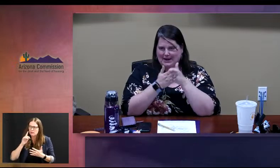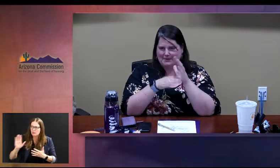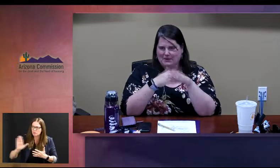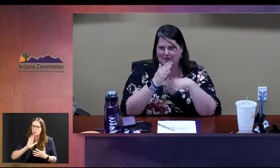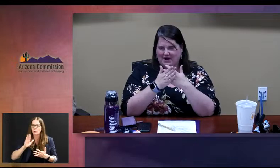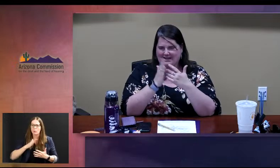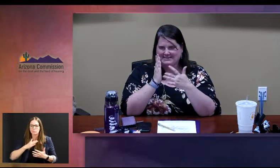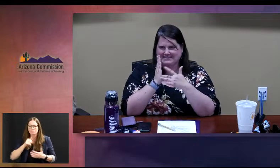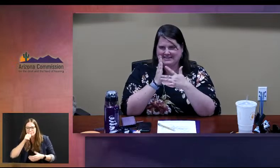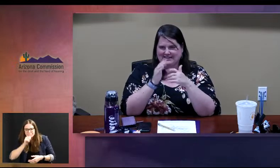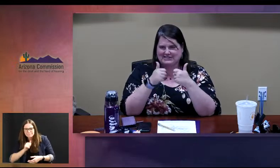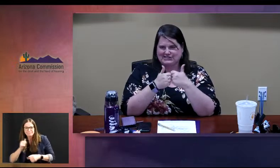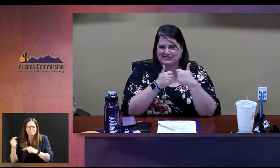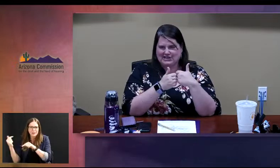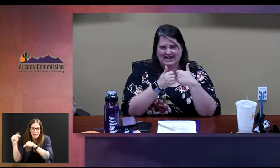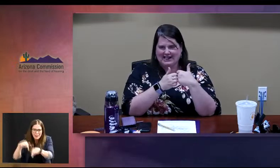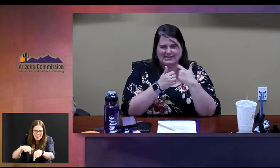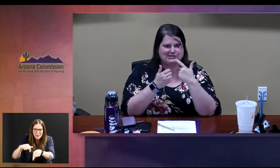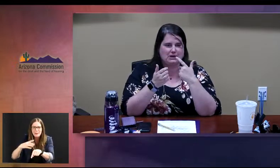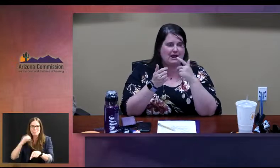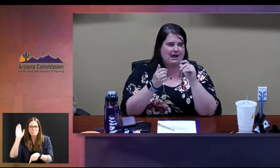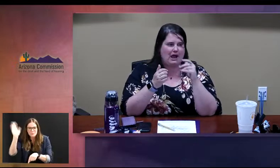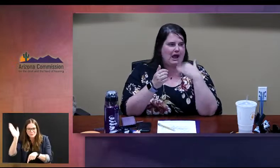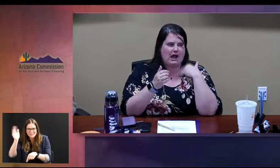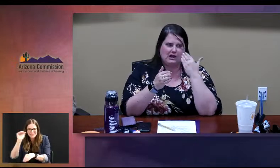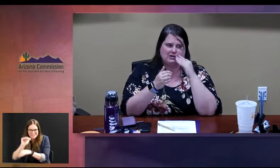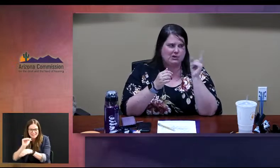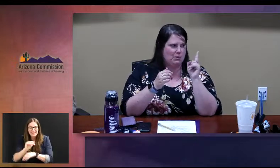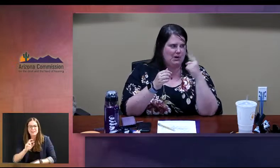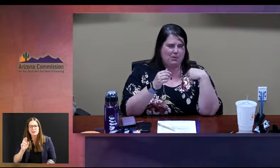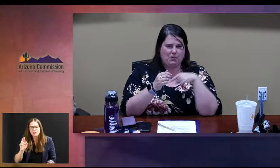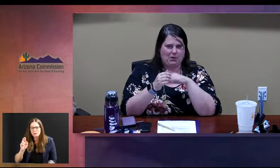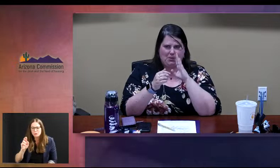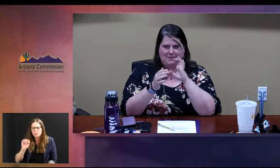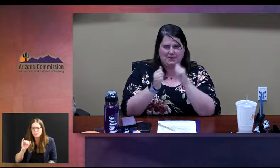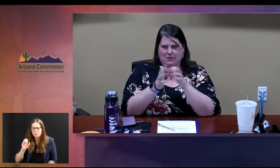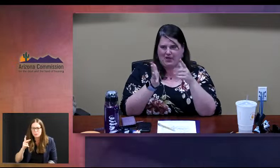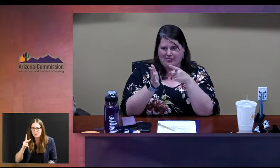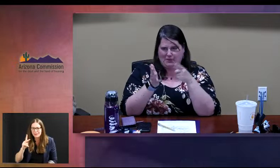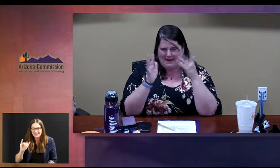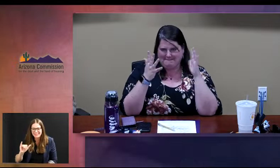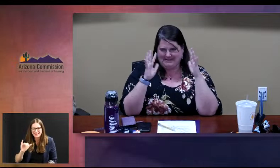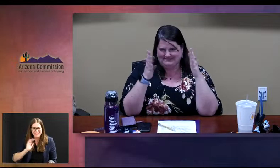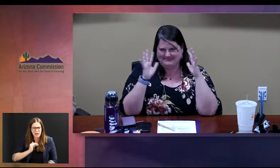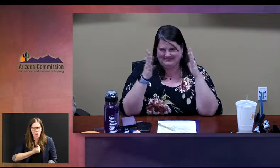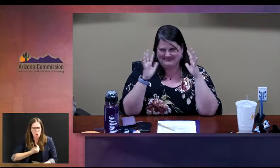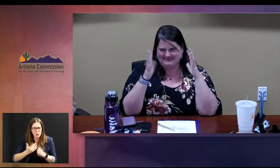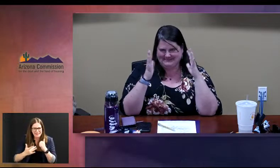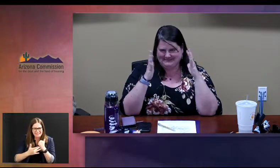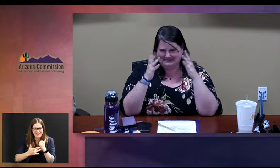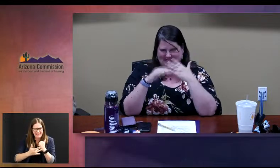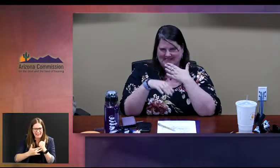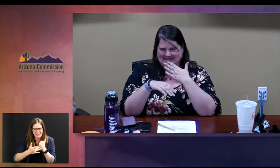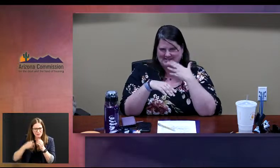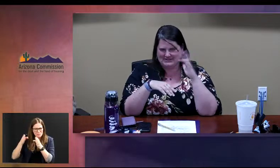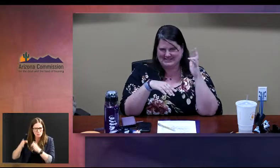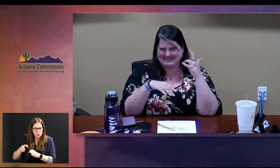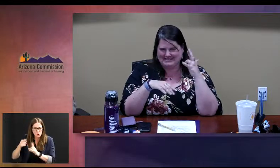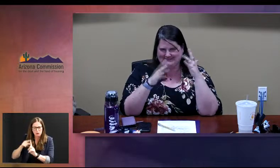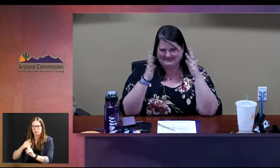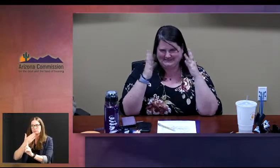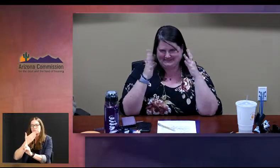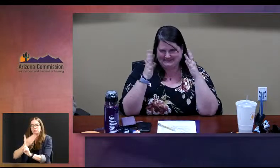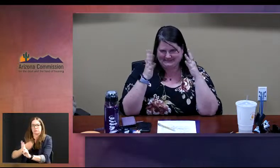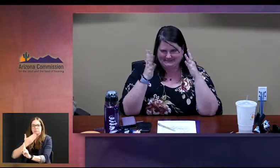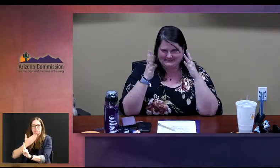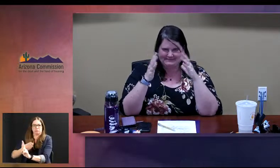I want to thank Ricky for all of his help as we worked through our tech challenges. I don't know where we would be without you. So a little round of